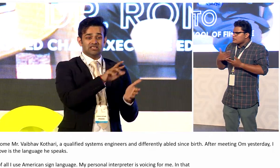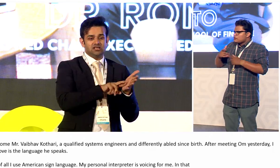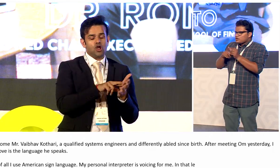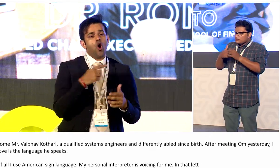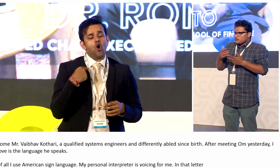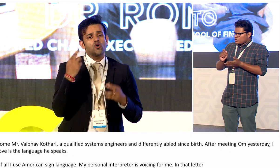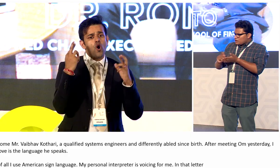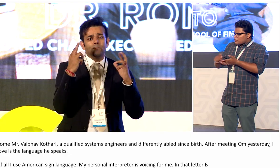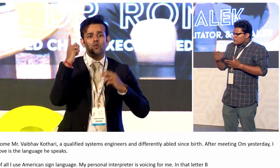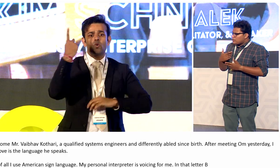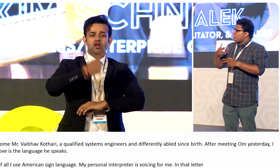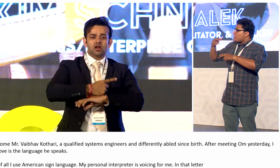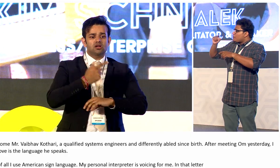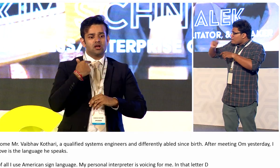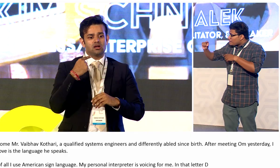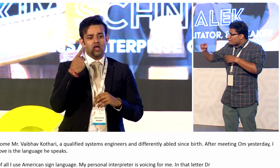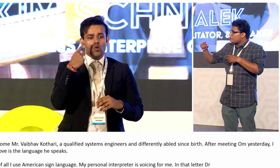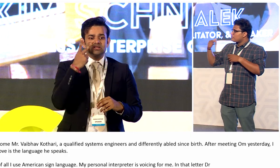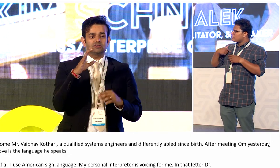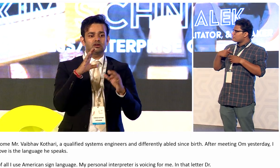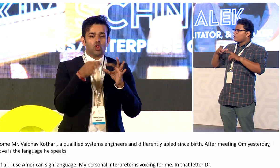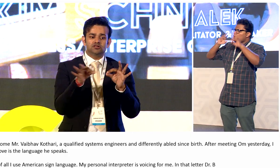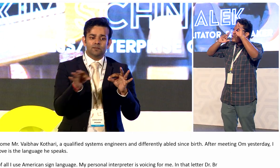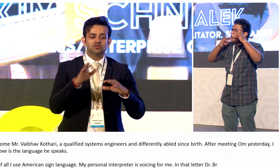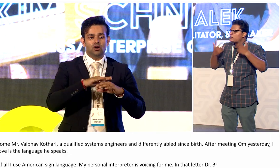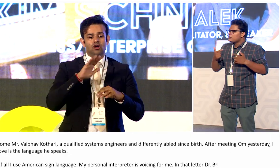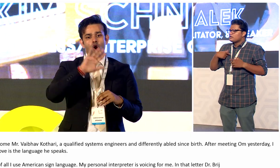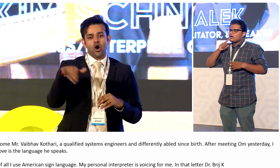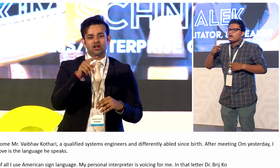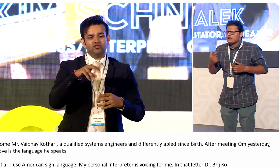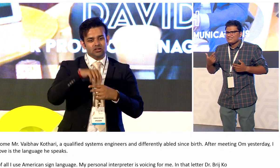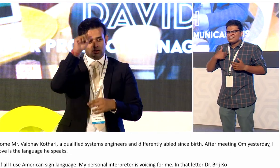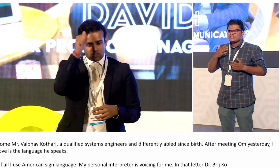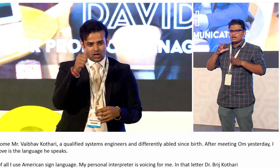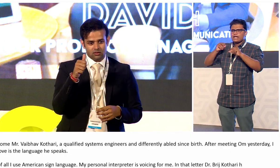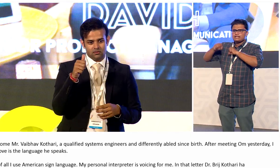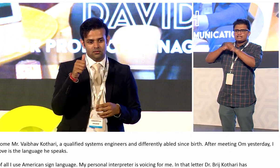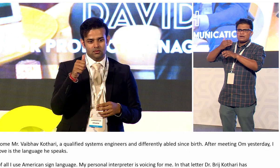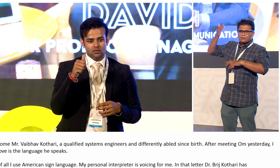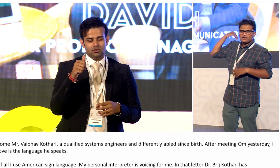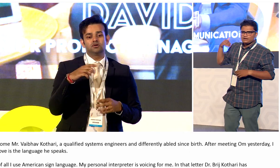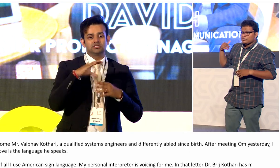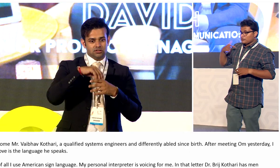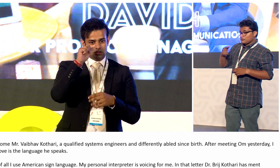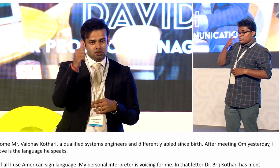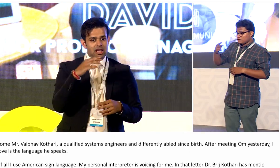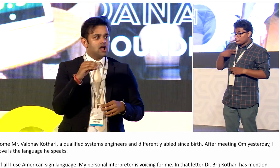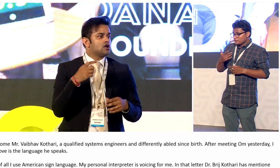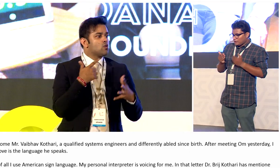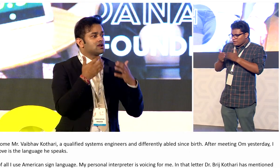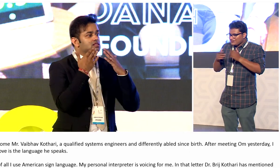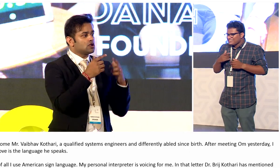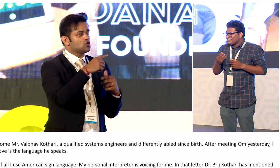his research and his name, and I had hoped when I sent that letter 10 years ago that I would see closed captioning